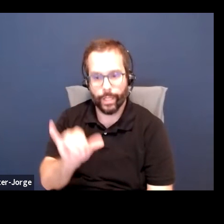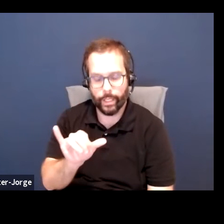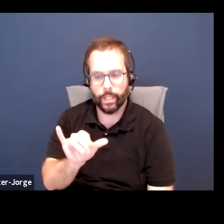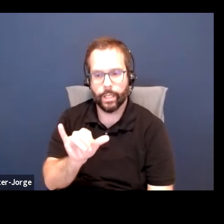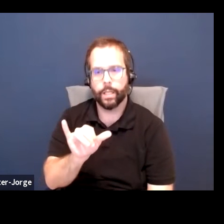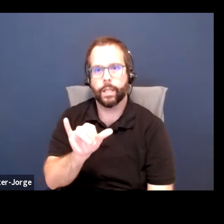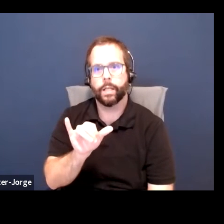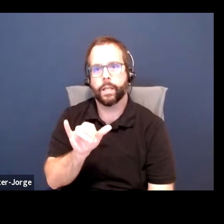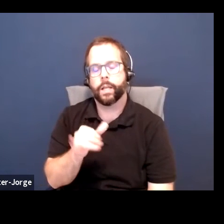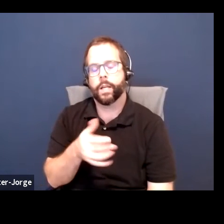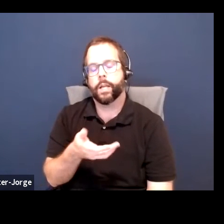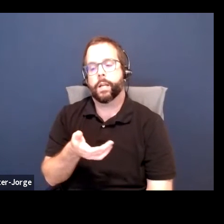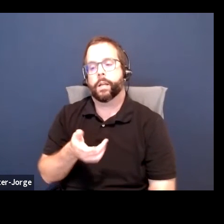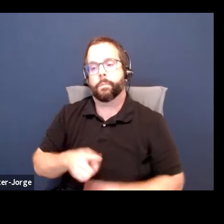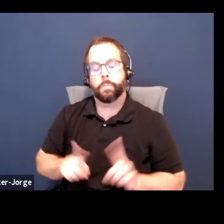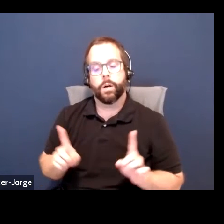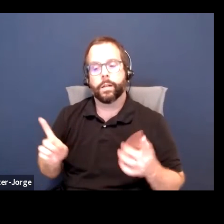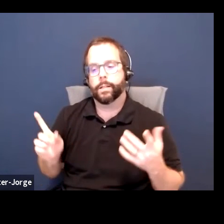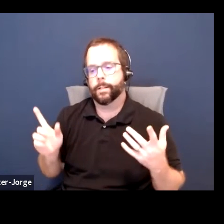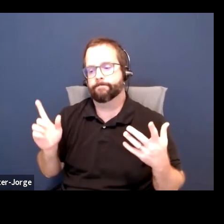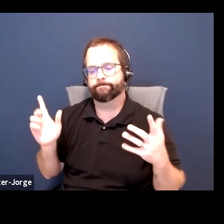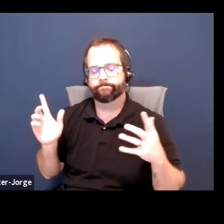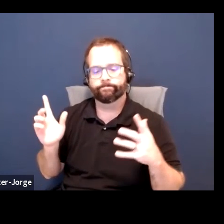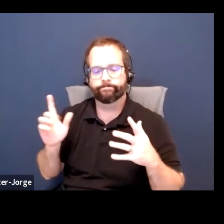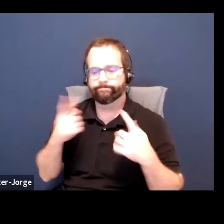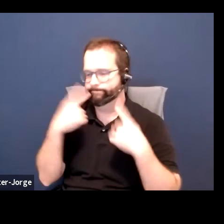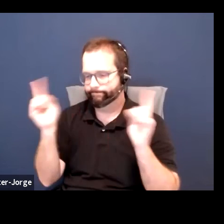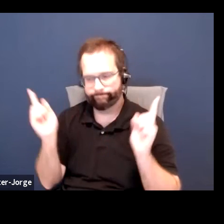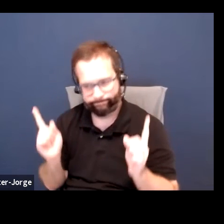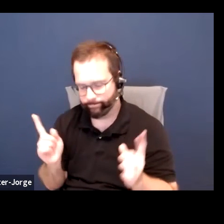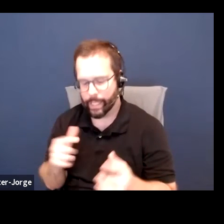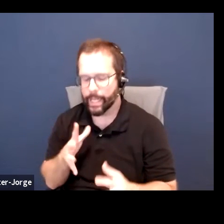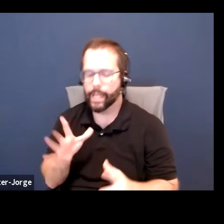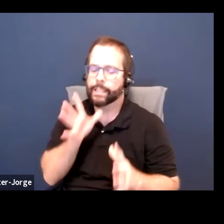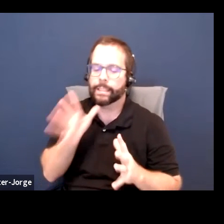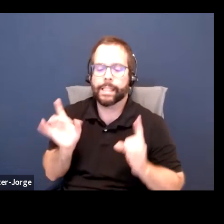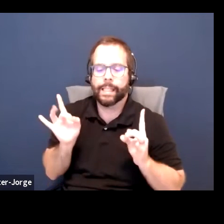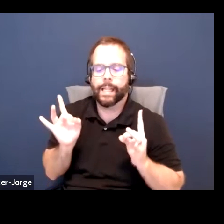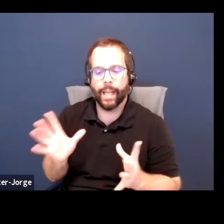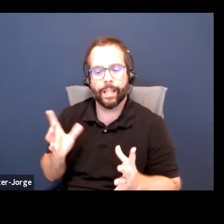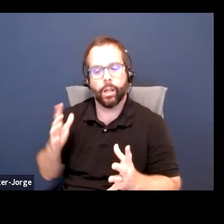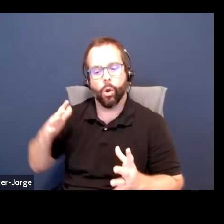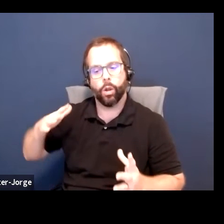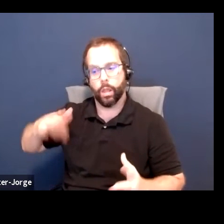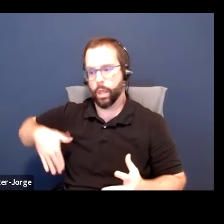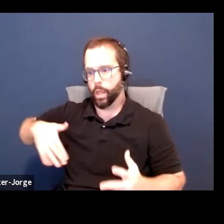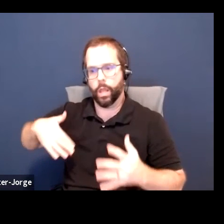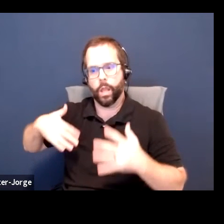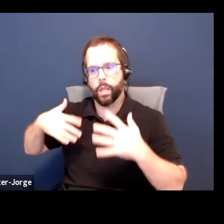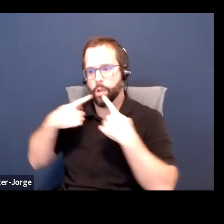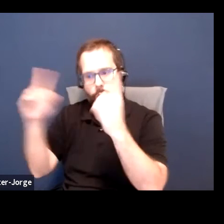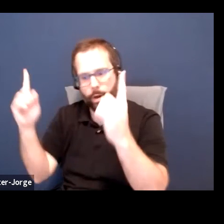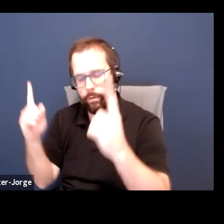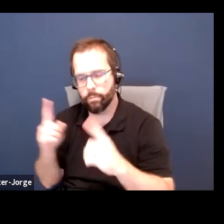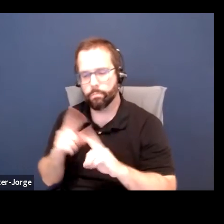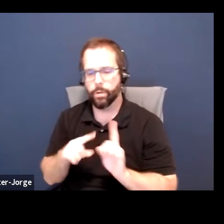I hate that we've not been able to do that as of yet, but that is something that we will